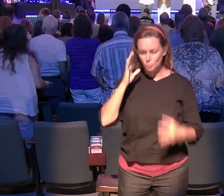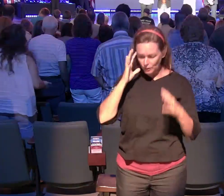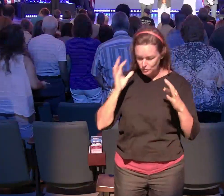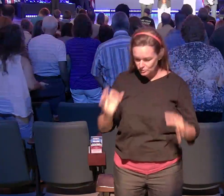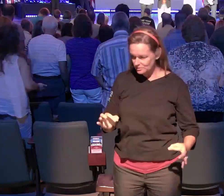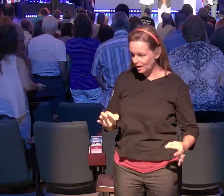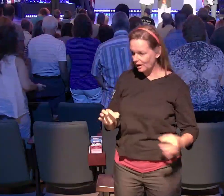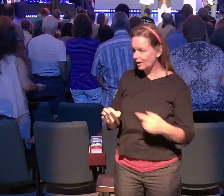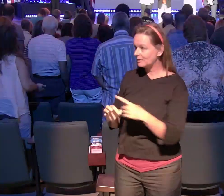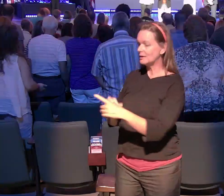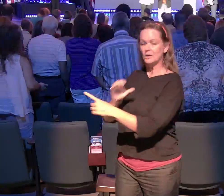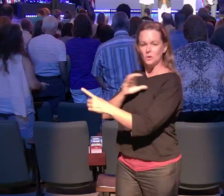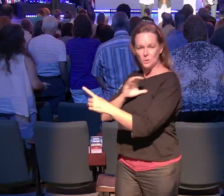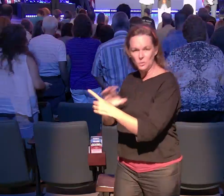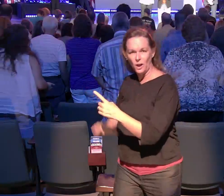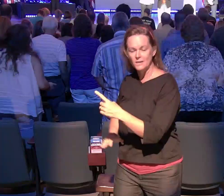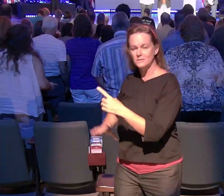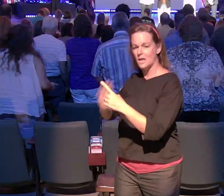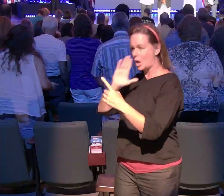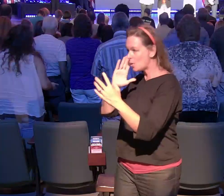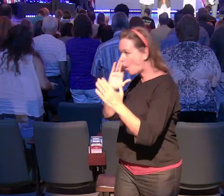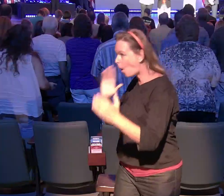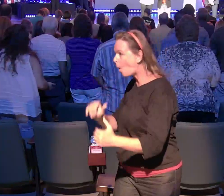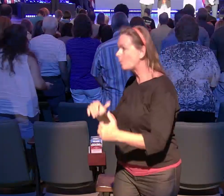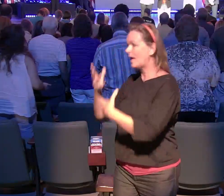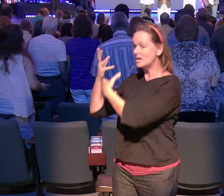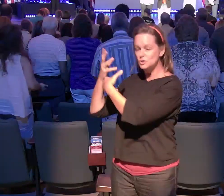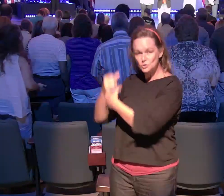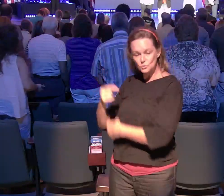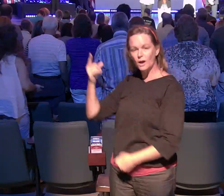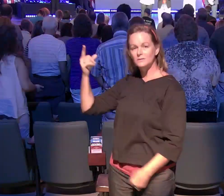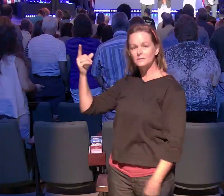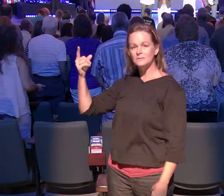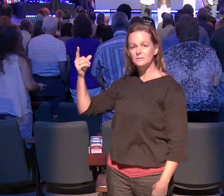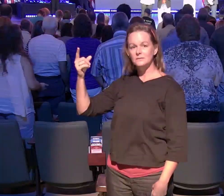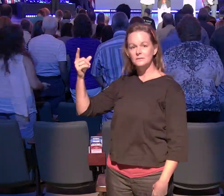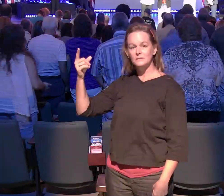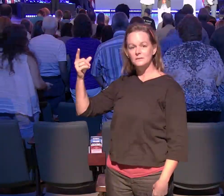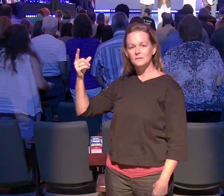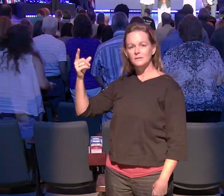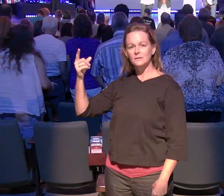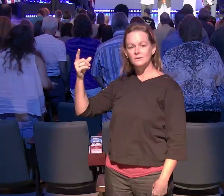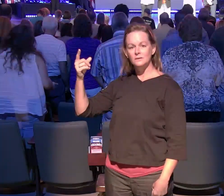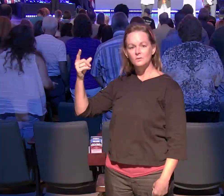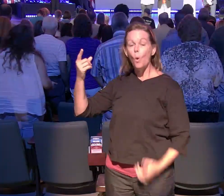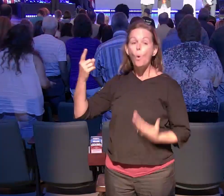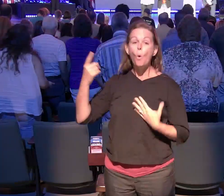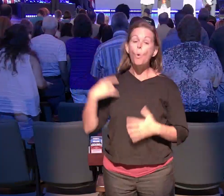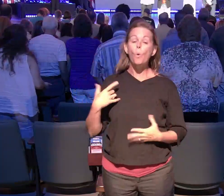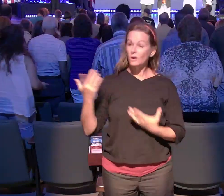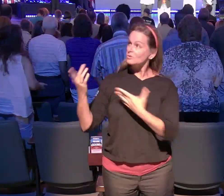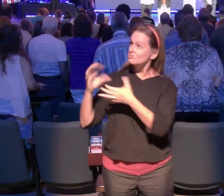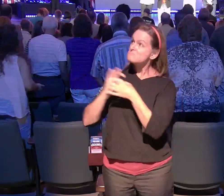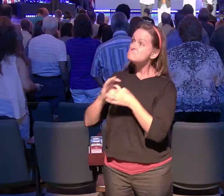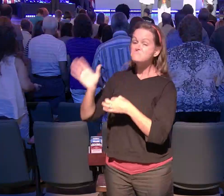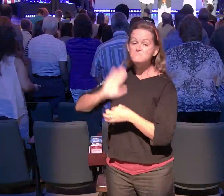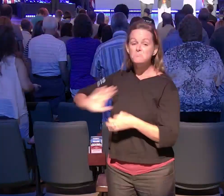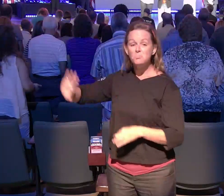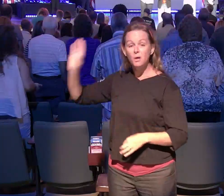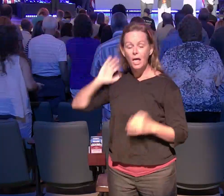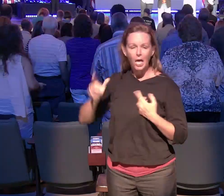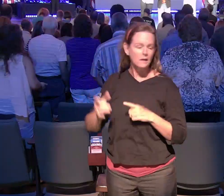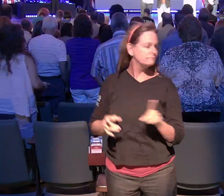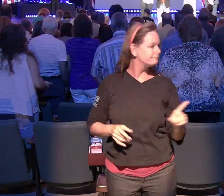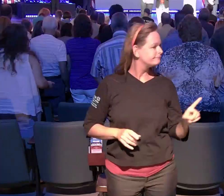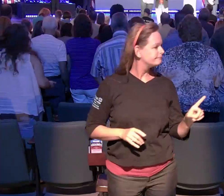Jesus Christ for the first time, or you want to recommit your life to him, you want to come back to Christ and restart your relationship with him, if that's you today,